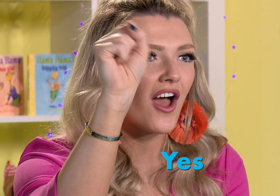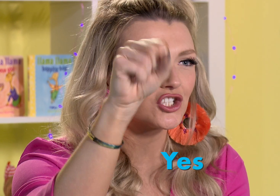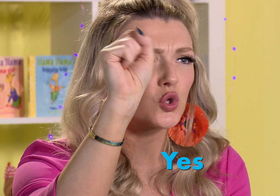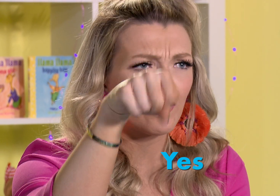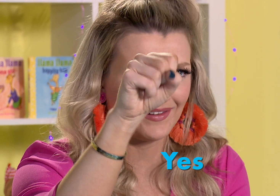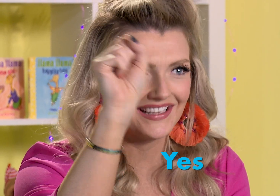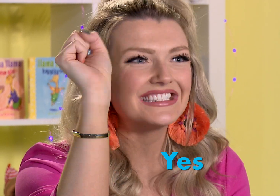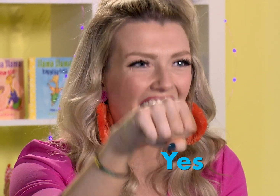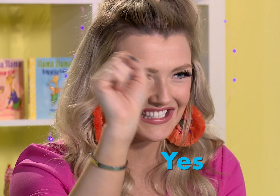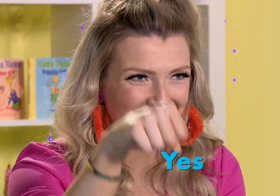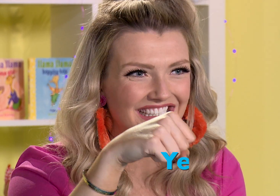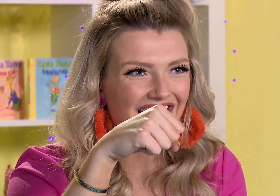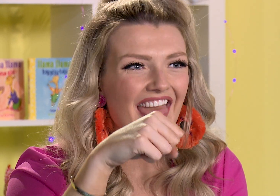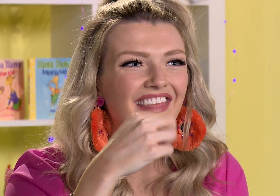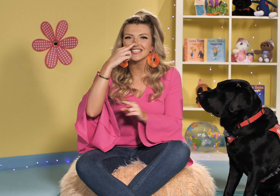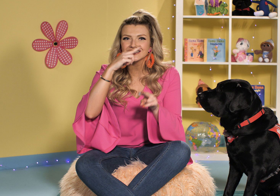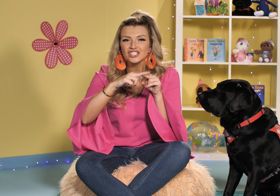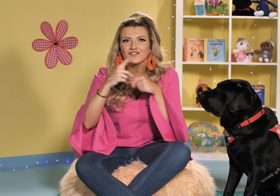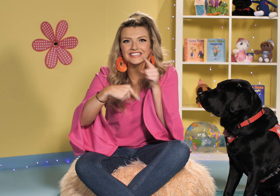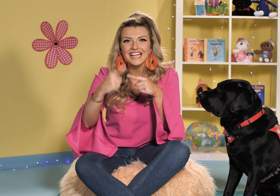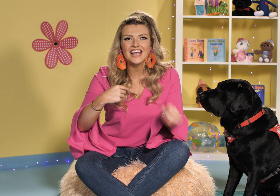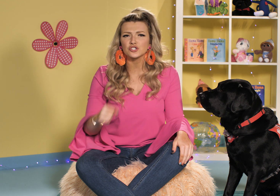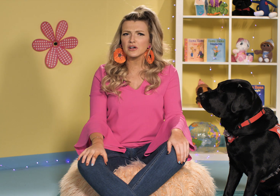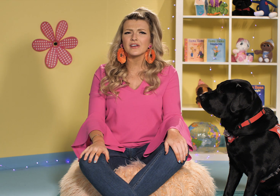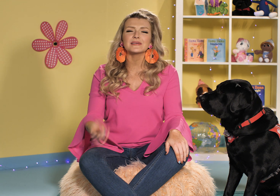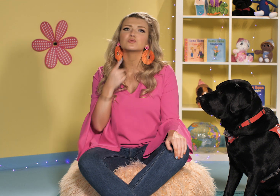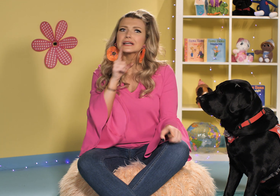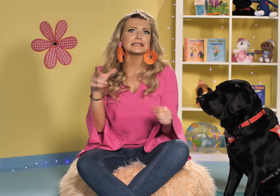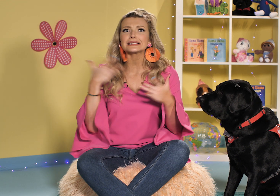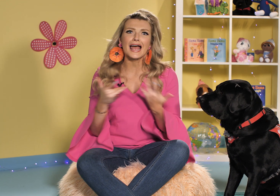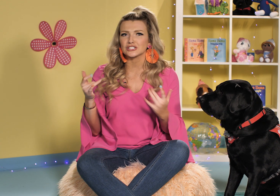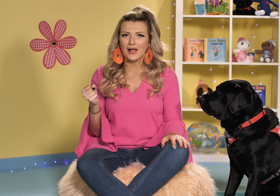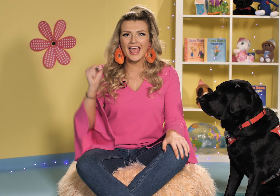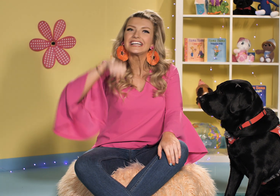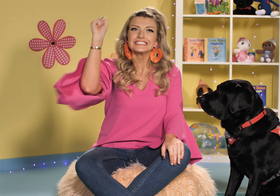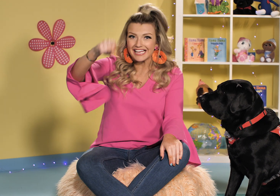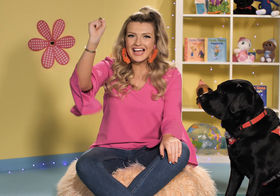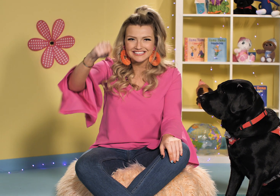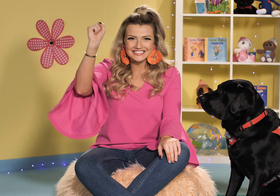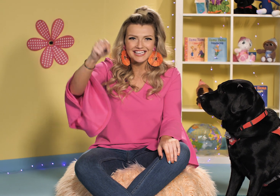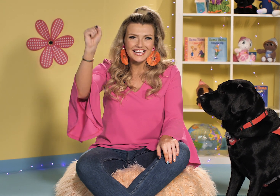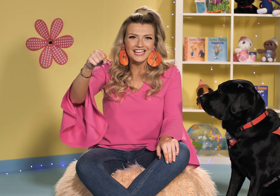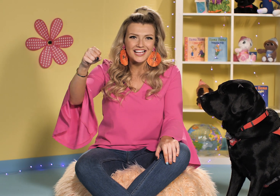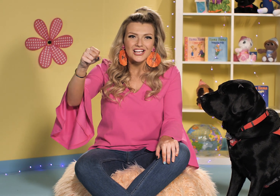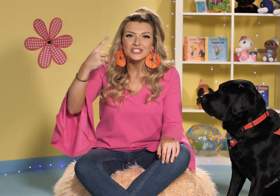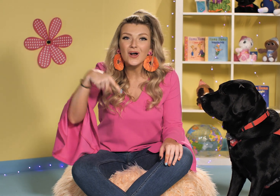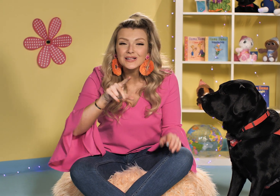on our door. Yes. That is such a fun sign. Do it with me really excited, okay? Yes. Y'all